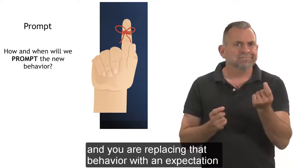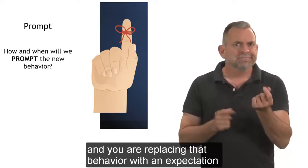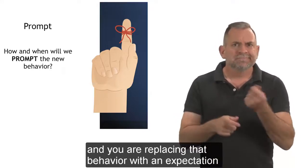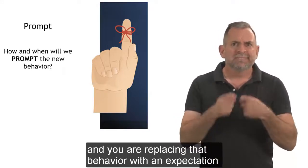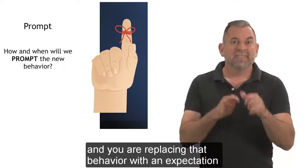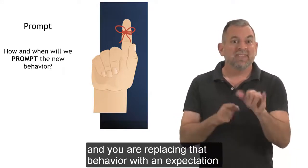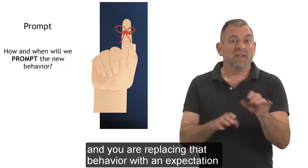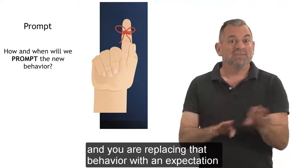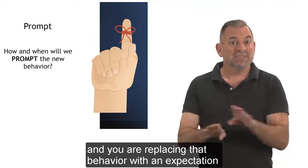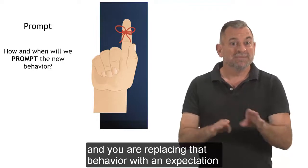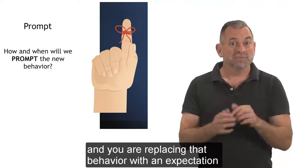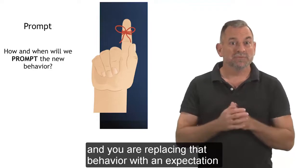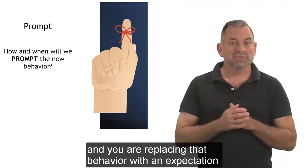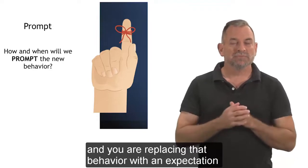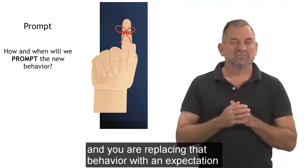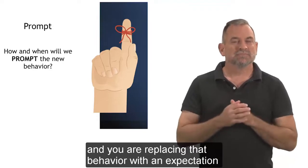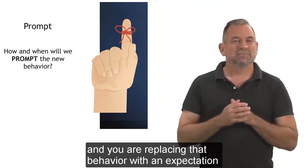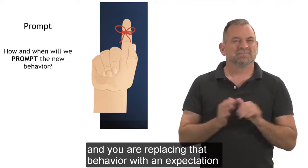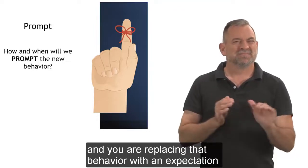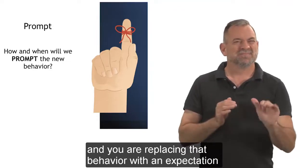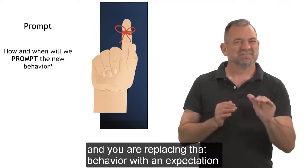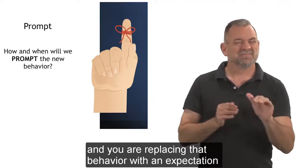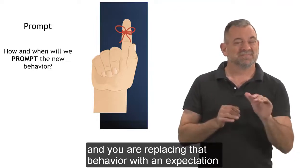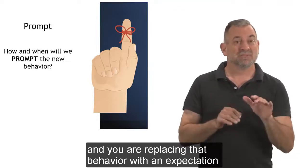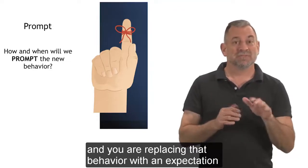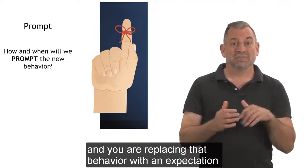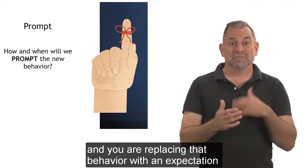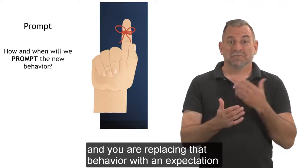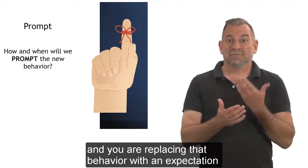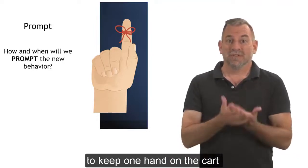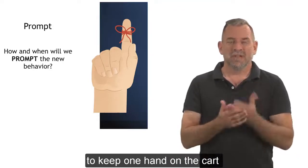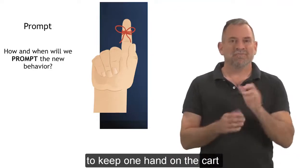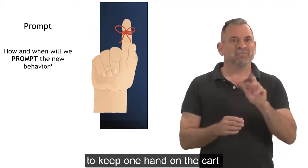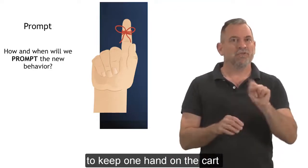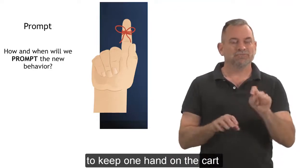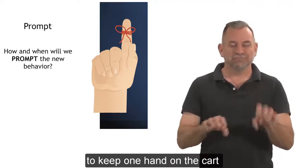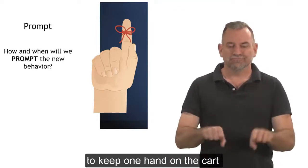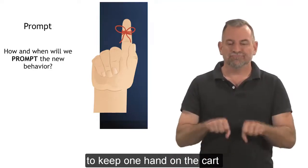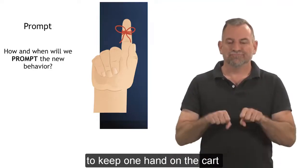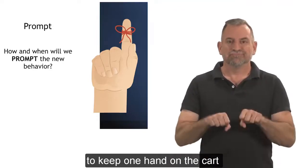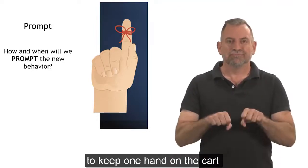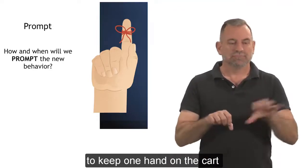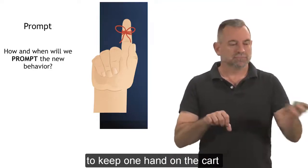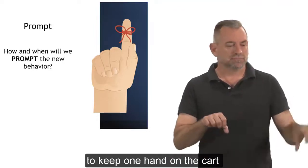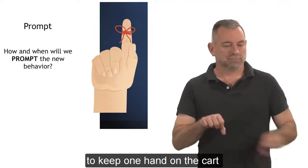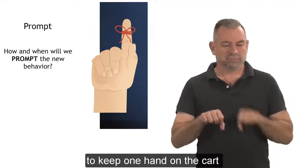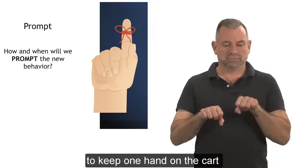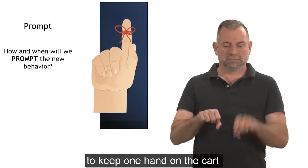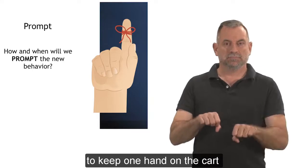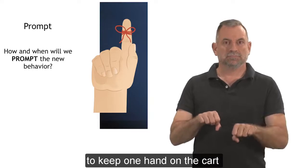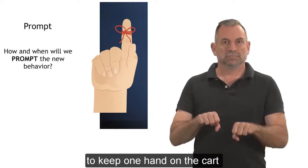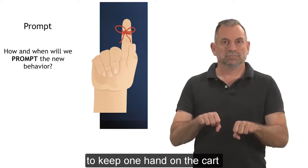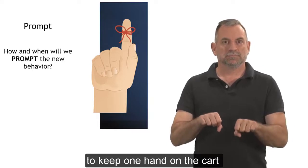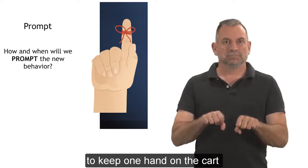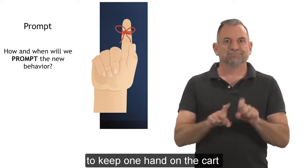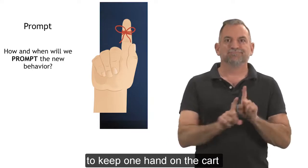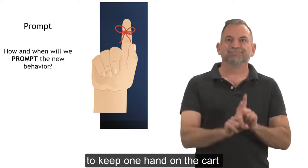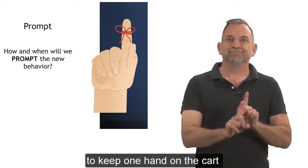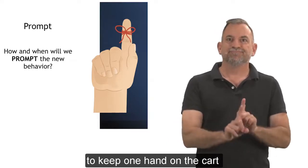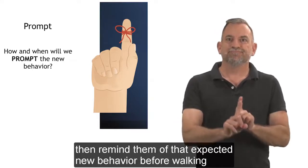and you are replacing that behavior with an expectation to keep one hand on the cart, then remind them